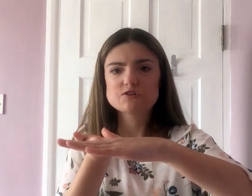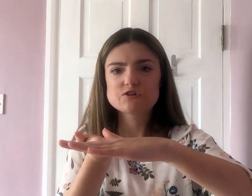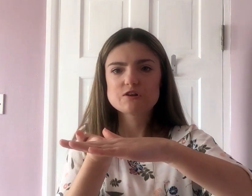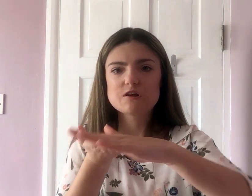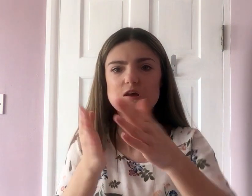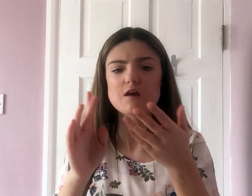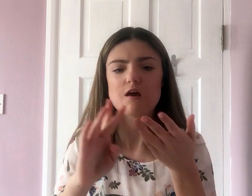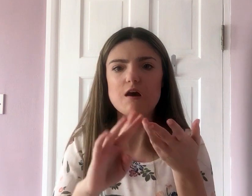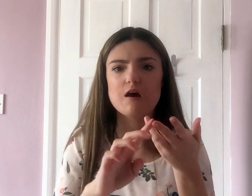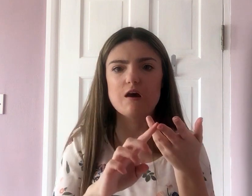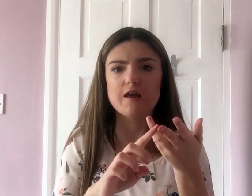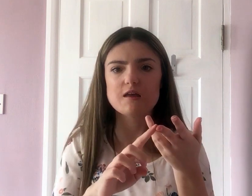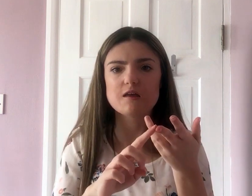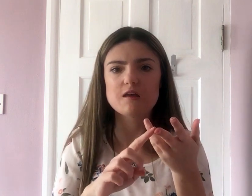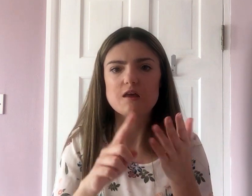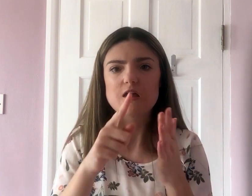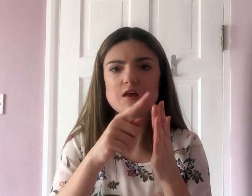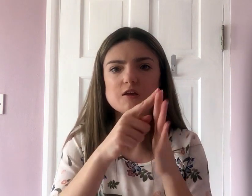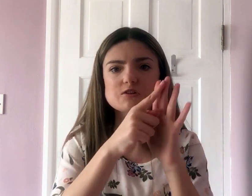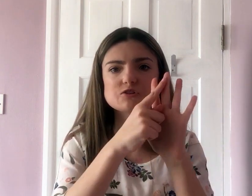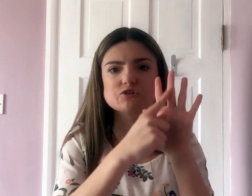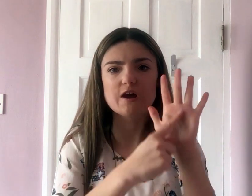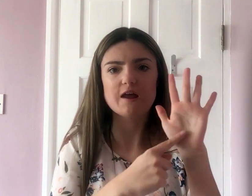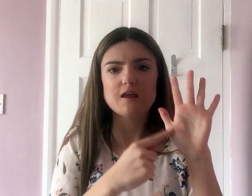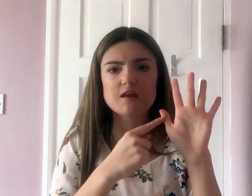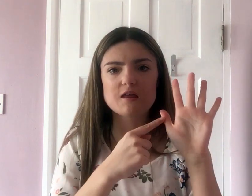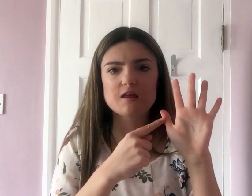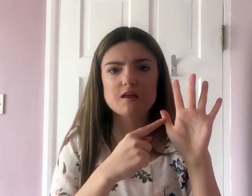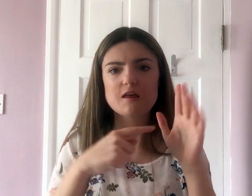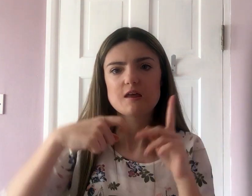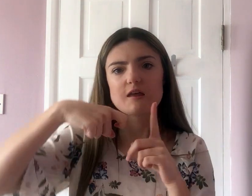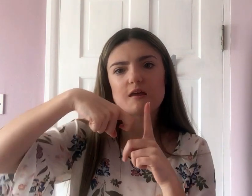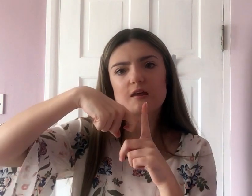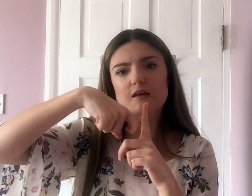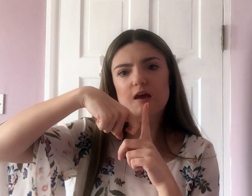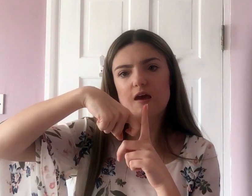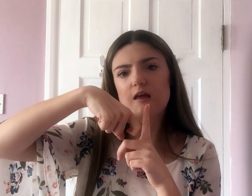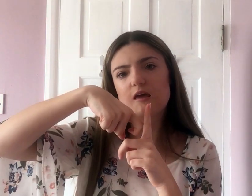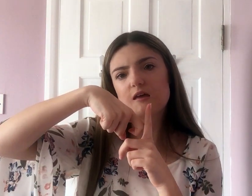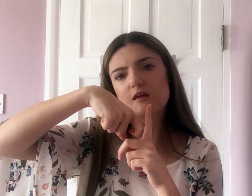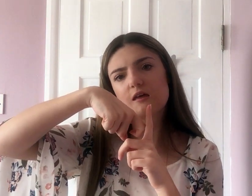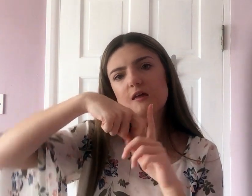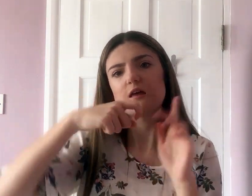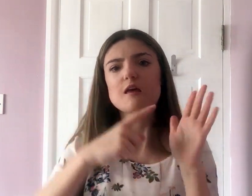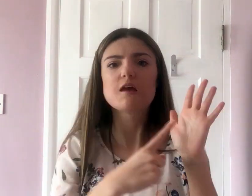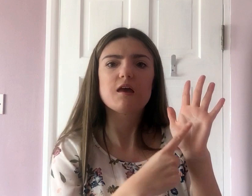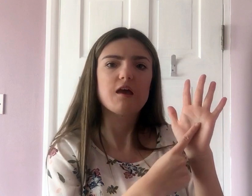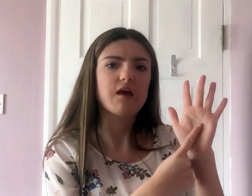H, I, J, K,